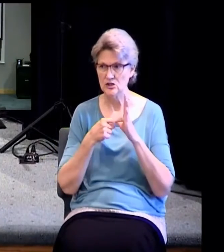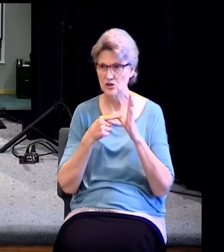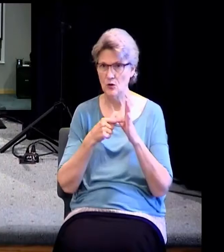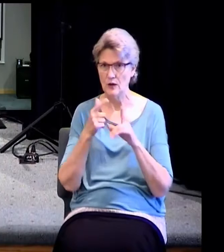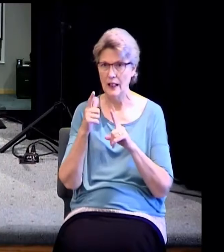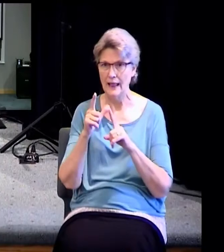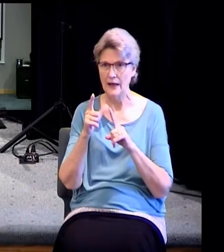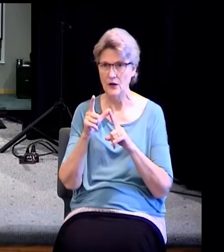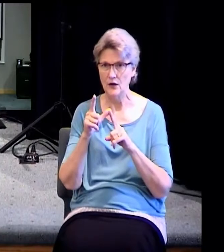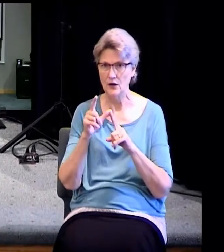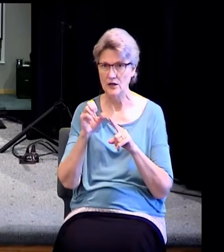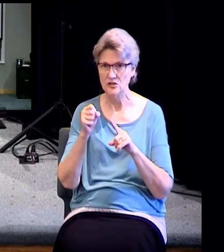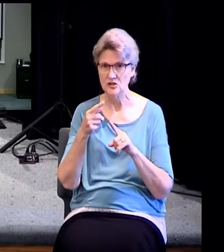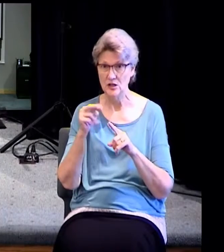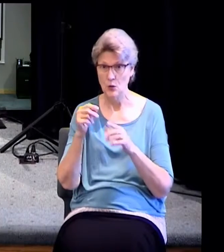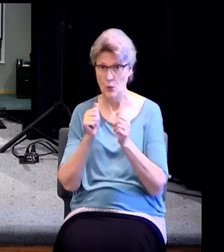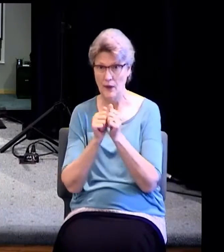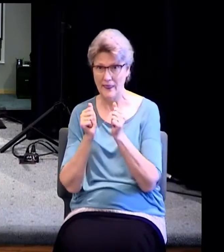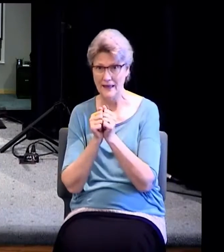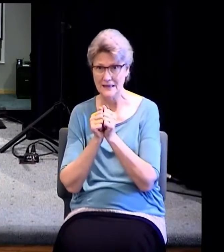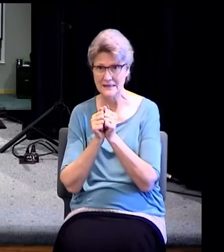that slide?